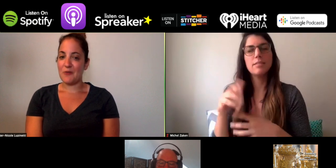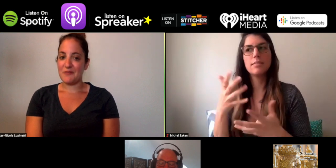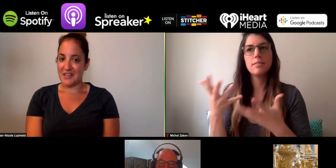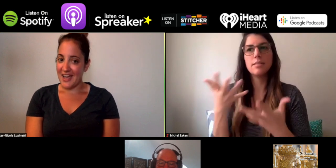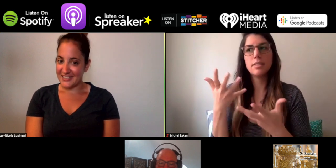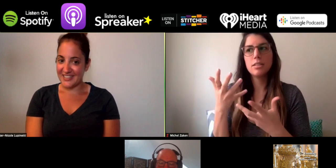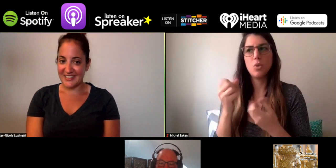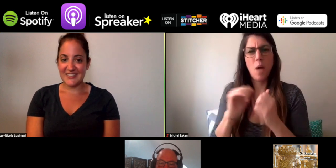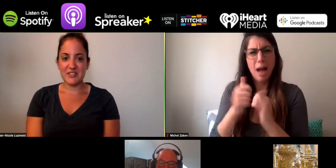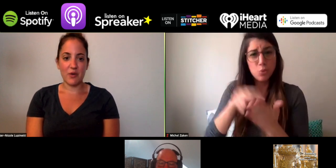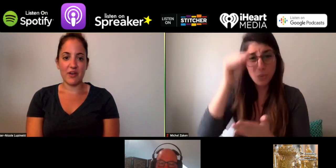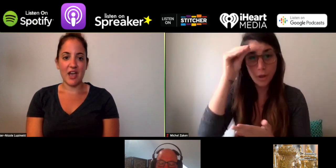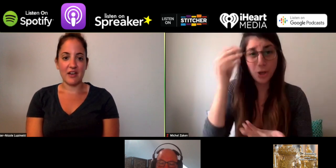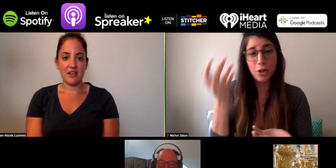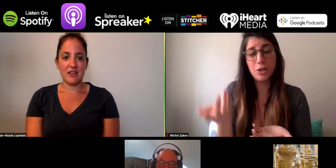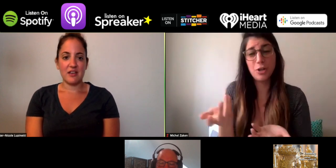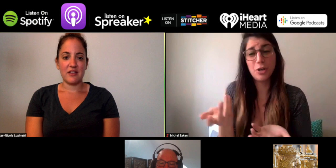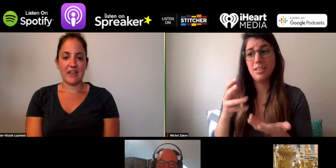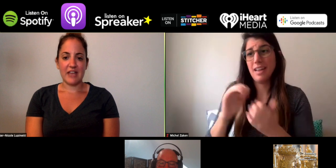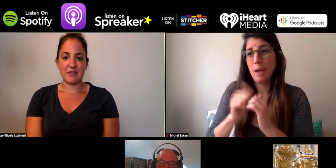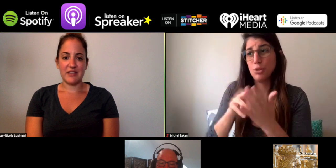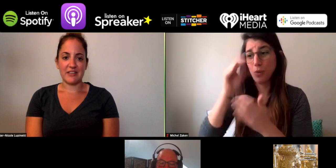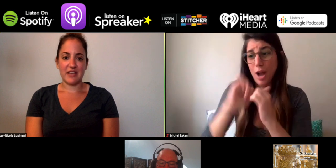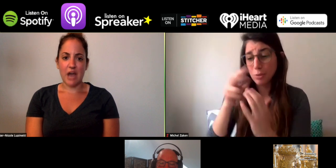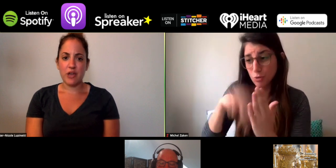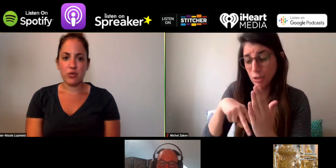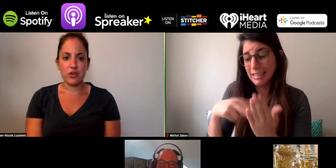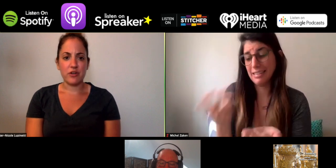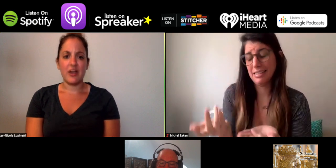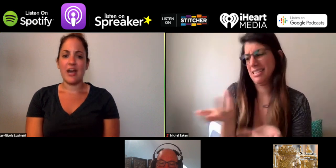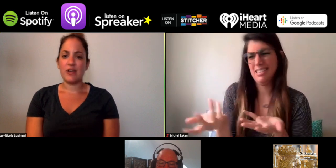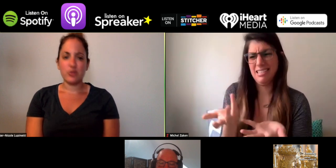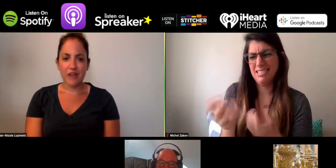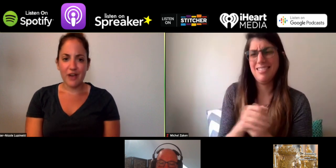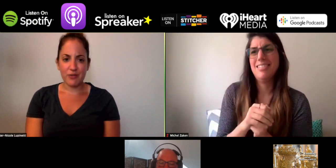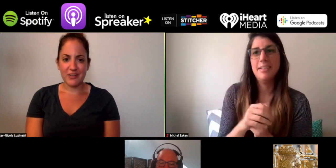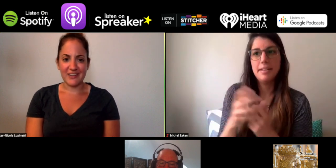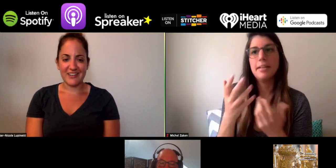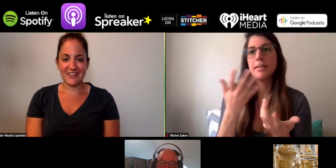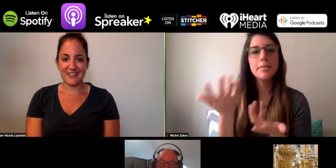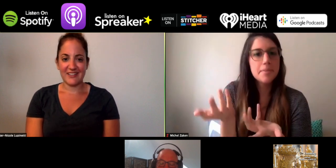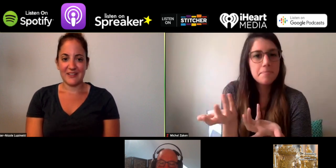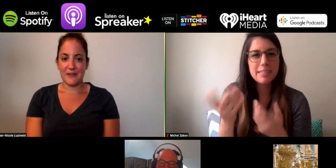You know, yes. So again, they ask me things like, how do you learn? How'd you learn how to